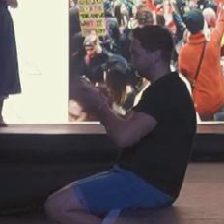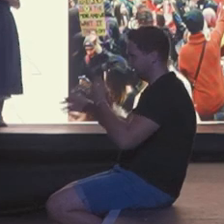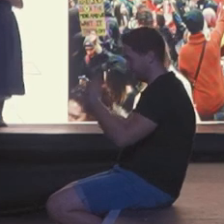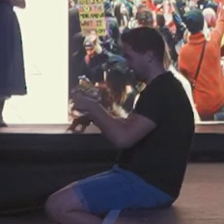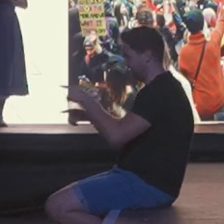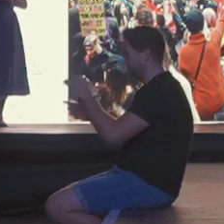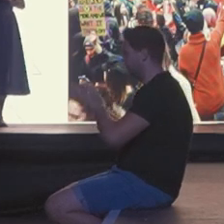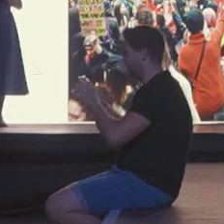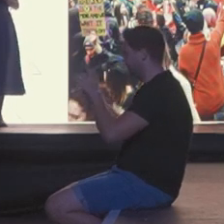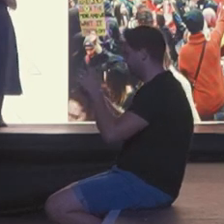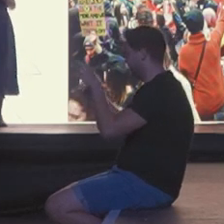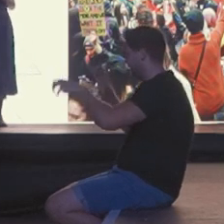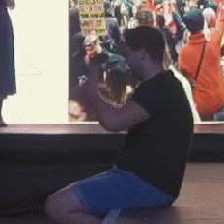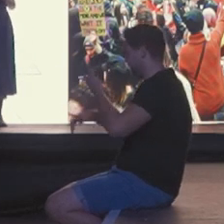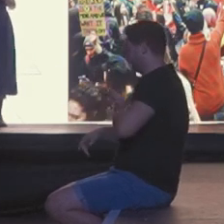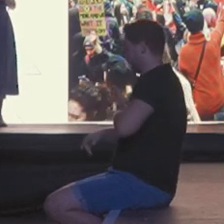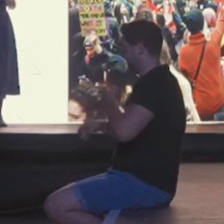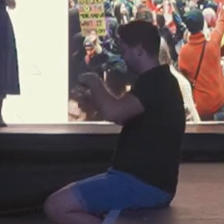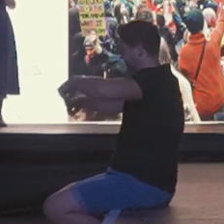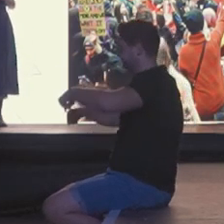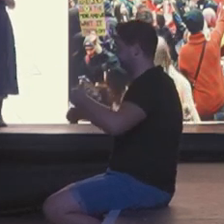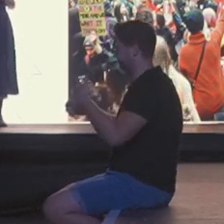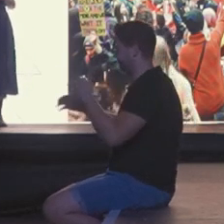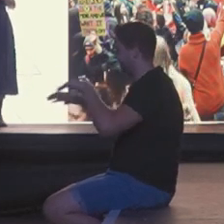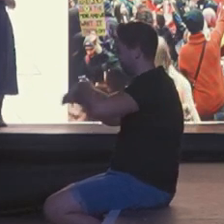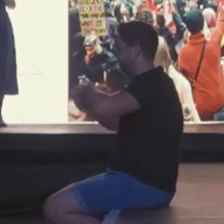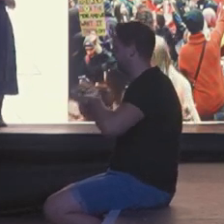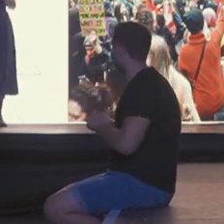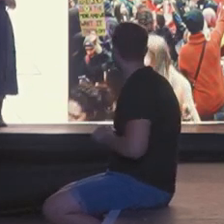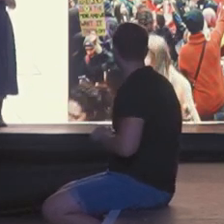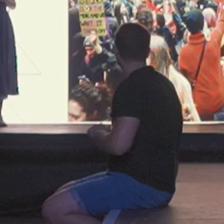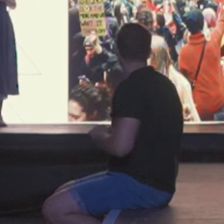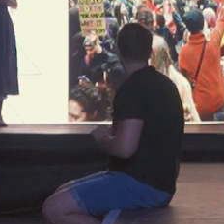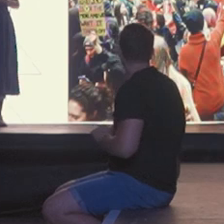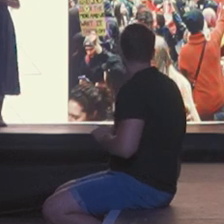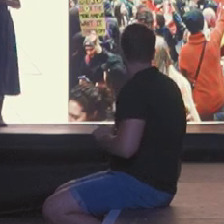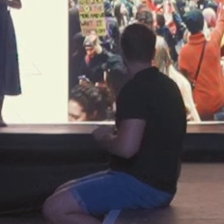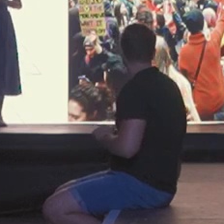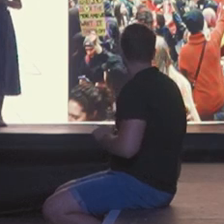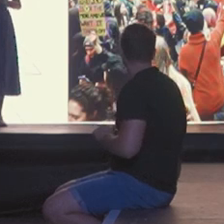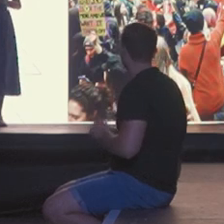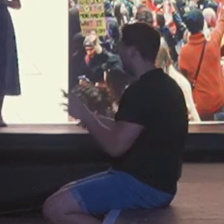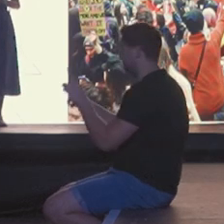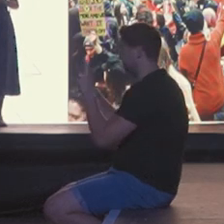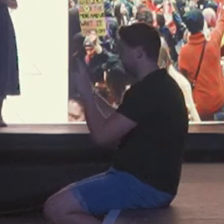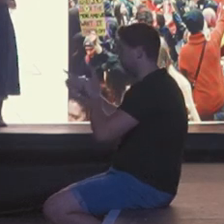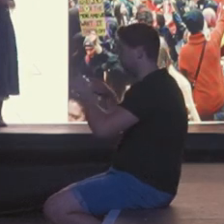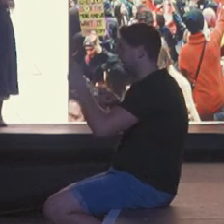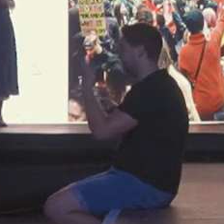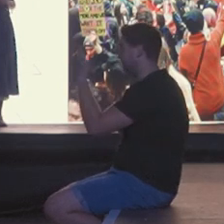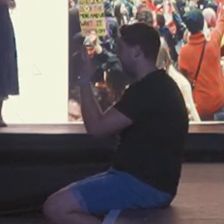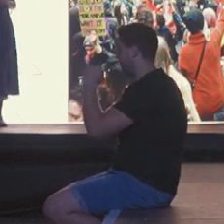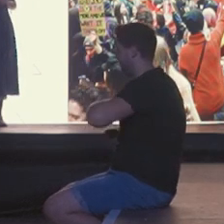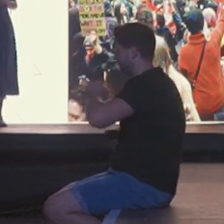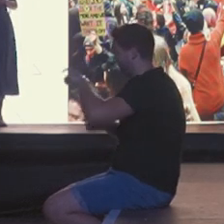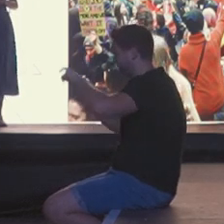animal rights is very much on the forefront of the conversation and should be what we're talking about on a day-to-day basis. And we're hoping to mobilize at least 5,000